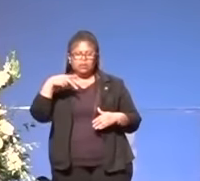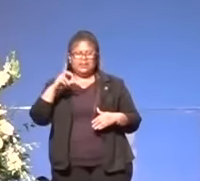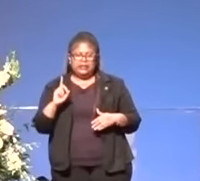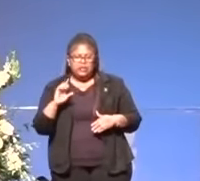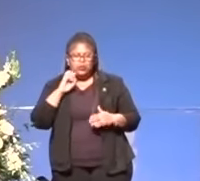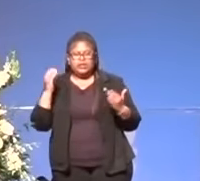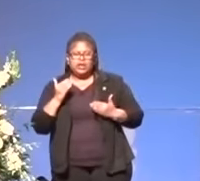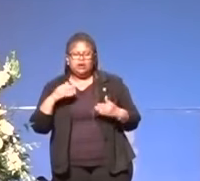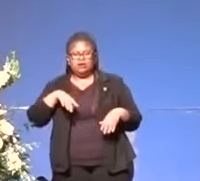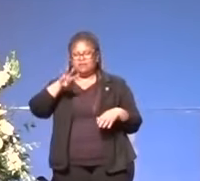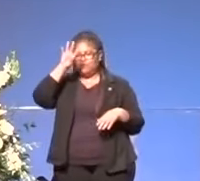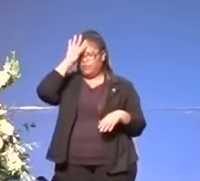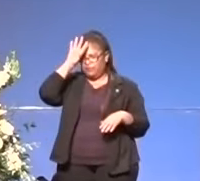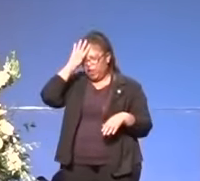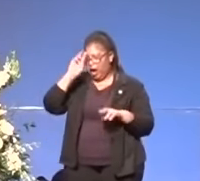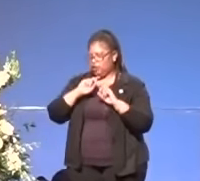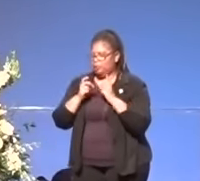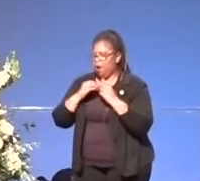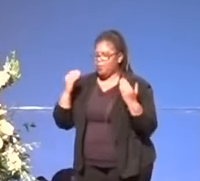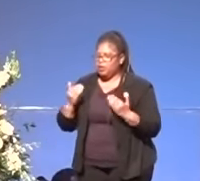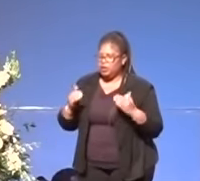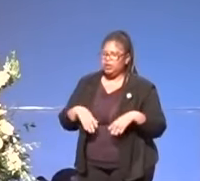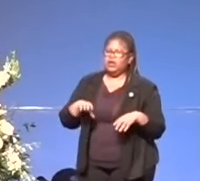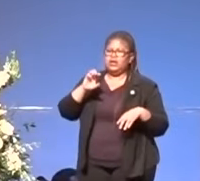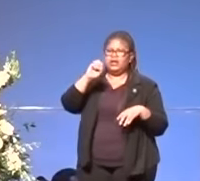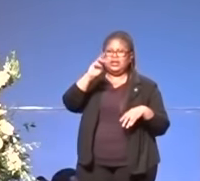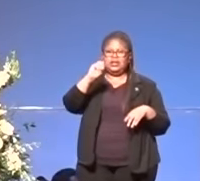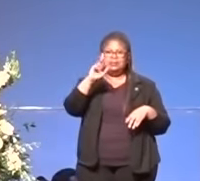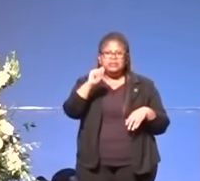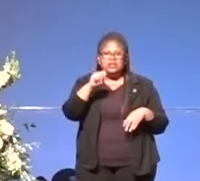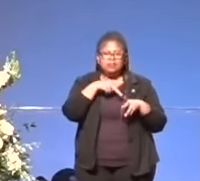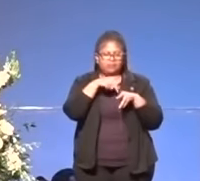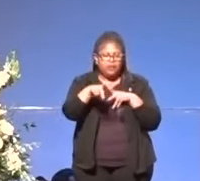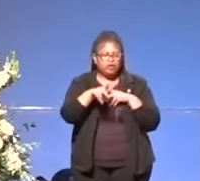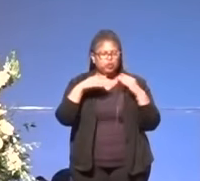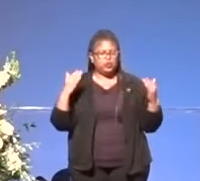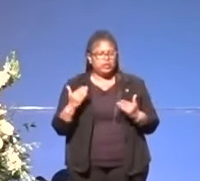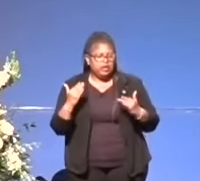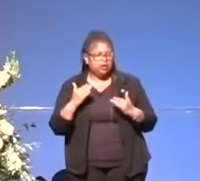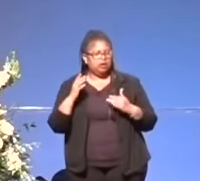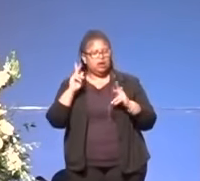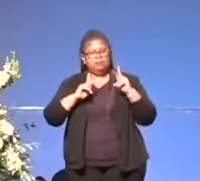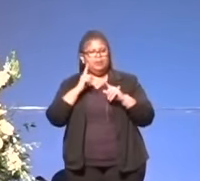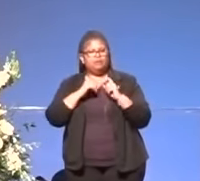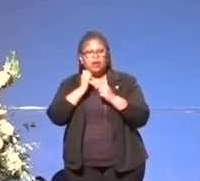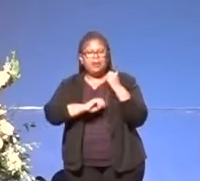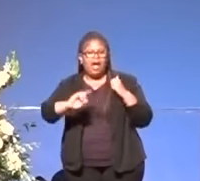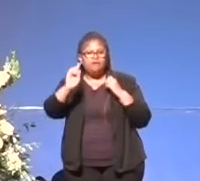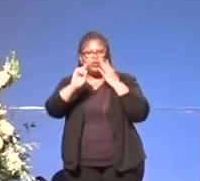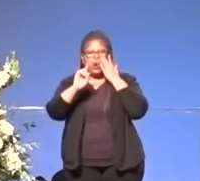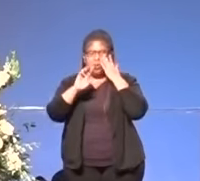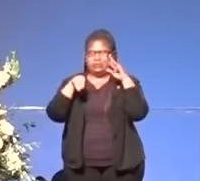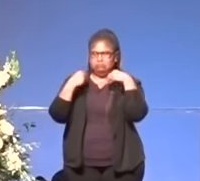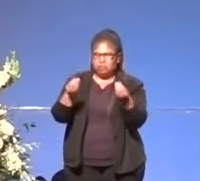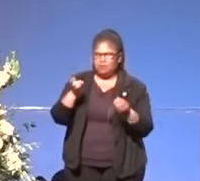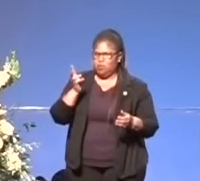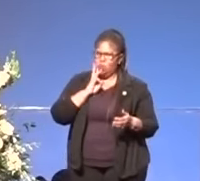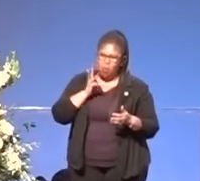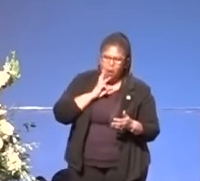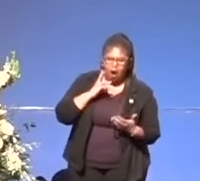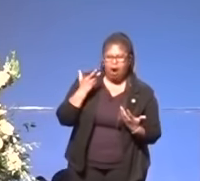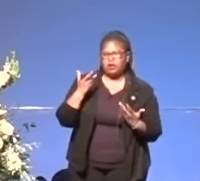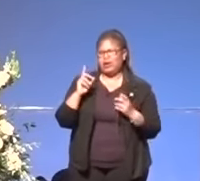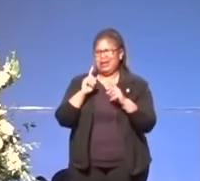here and uh people were here for EMT specialists were here. We had people here from everywhere. They were giving out water. For all of those of